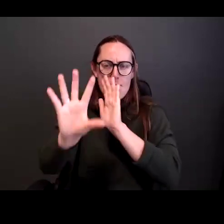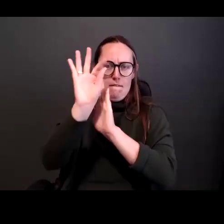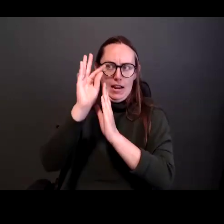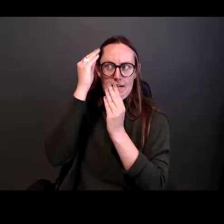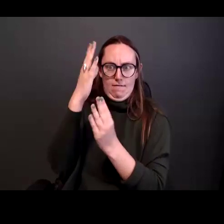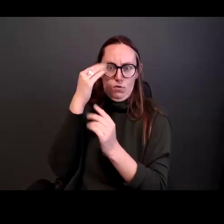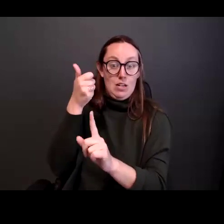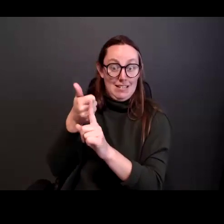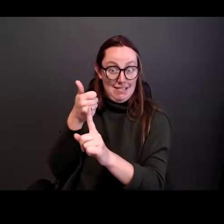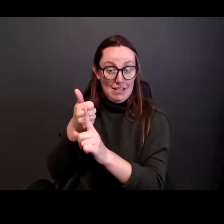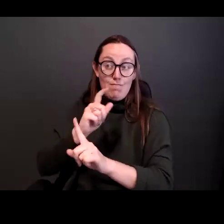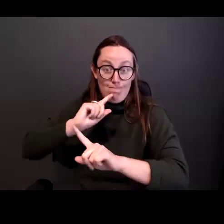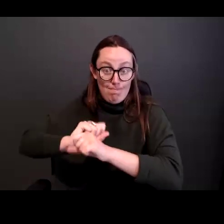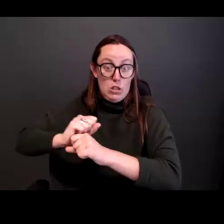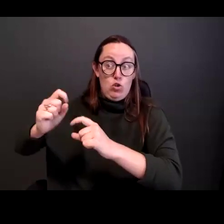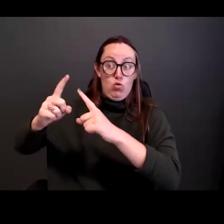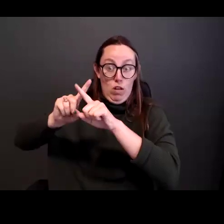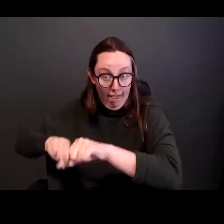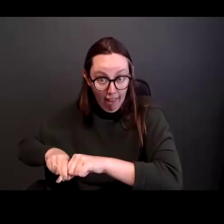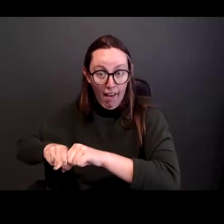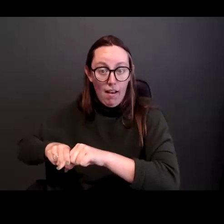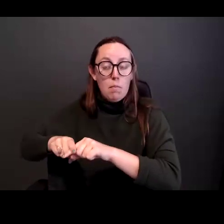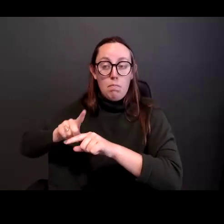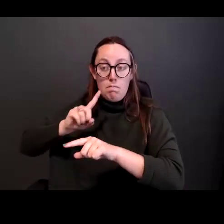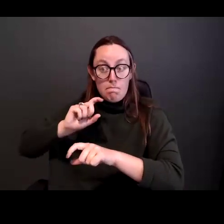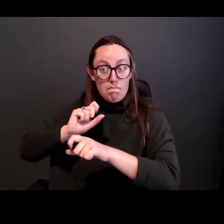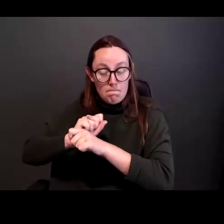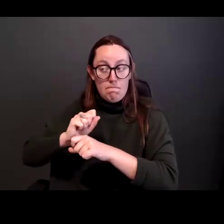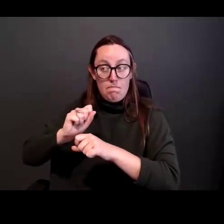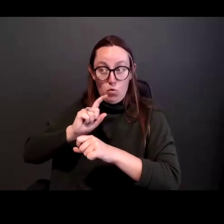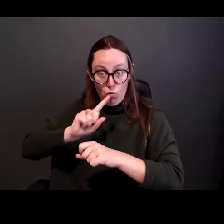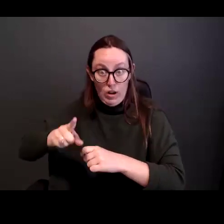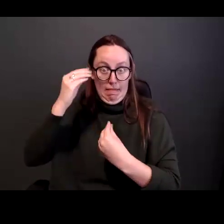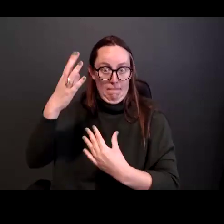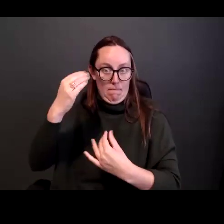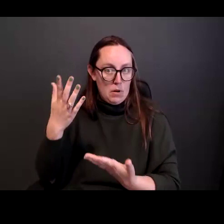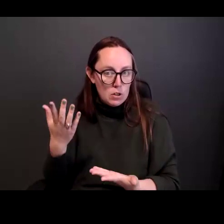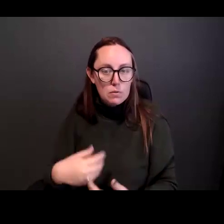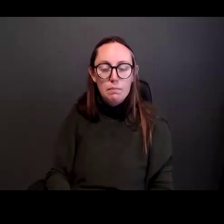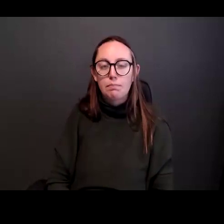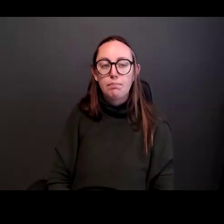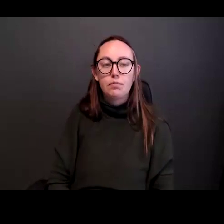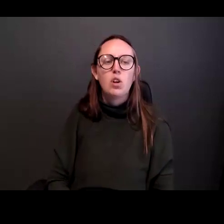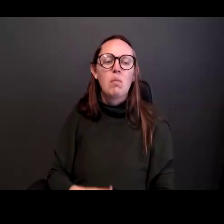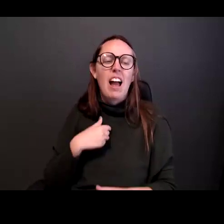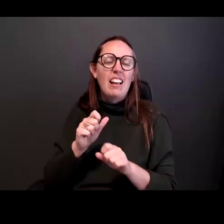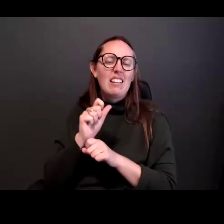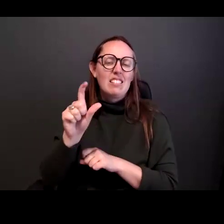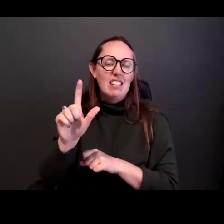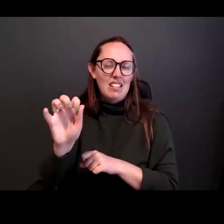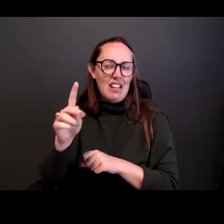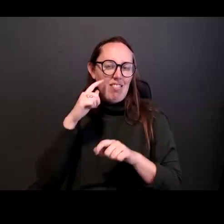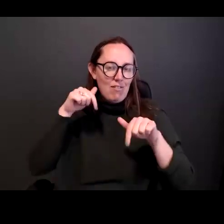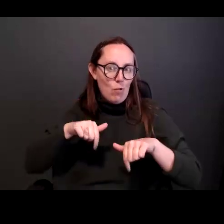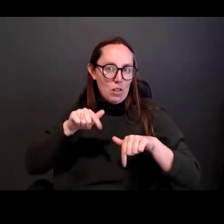the URL to so that you can access that. If questions about that will come out of that. Now let's look